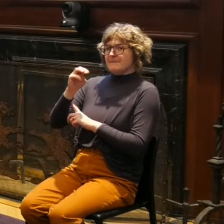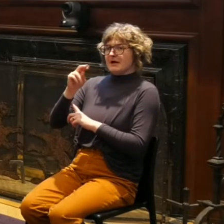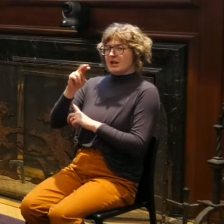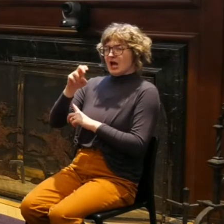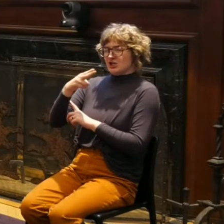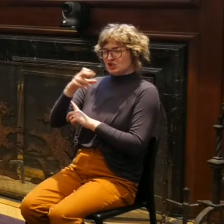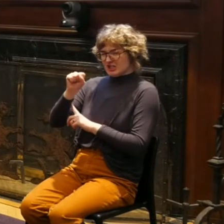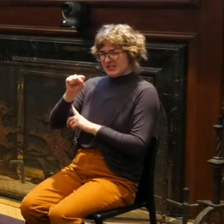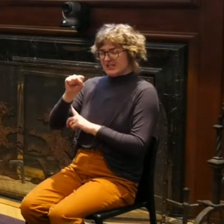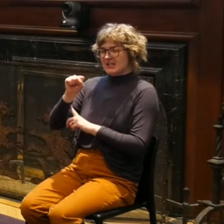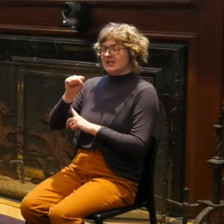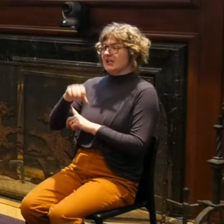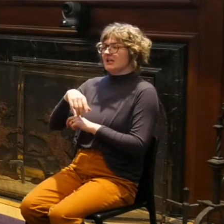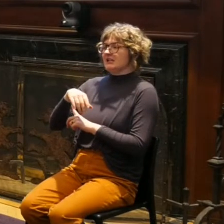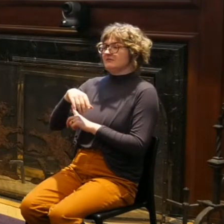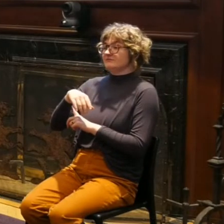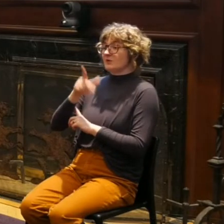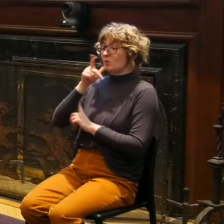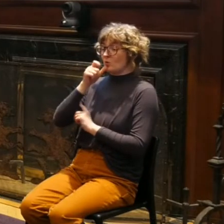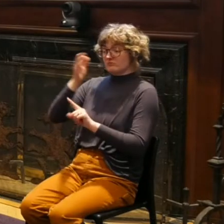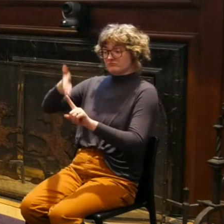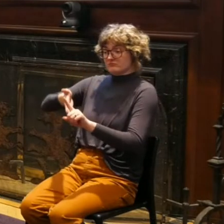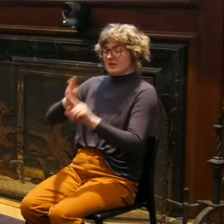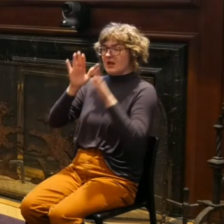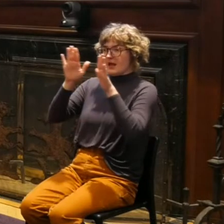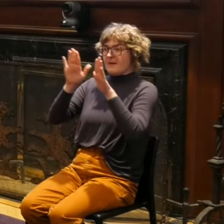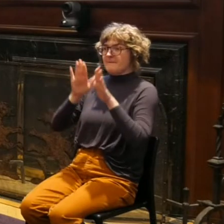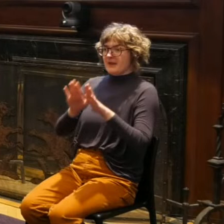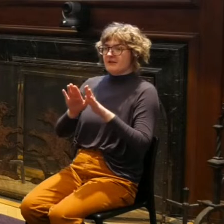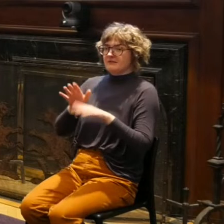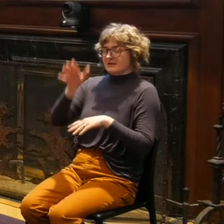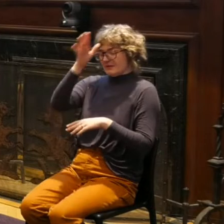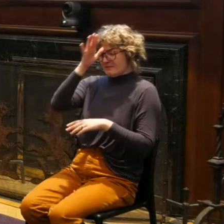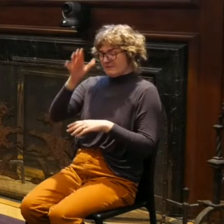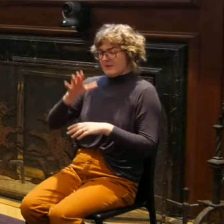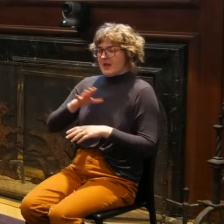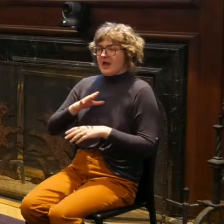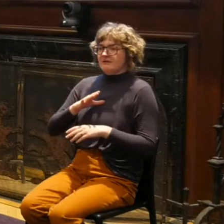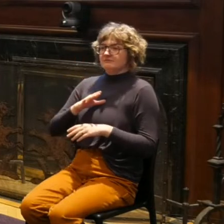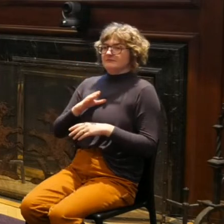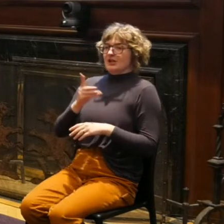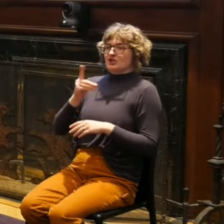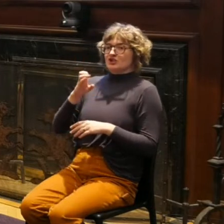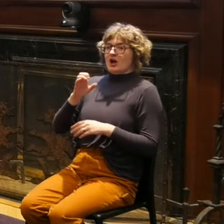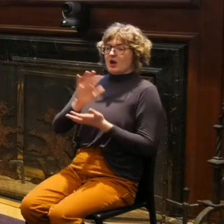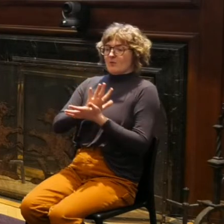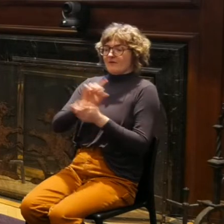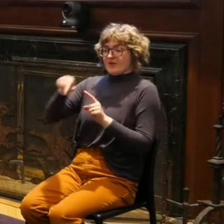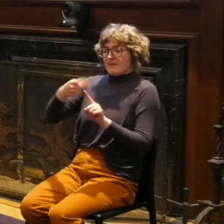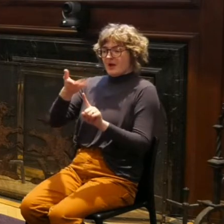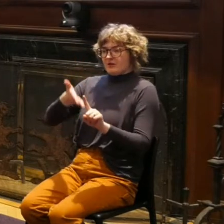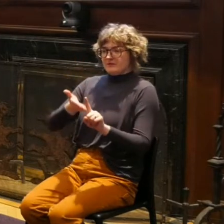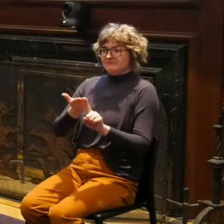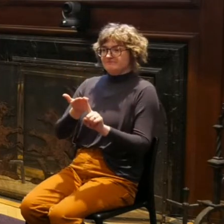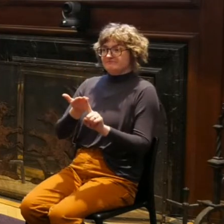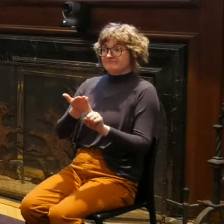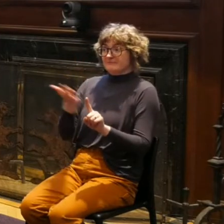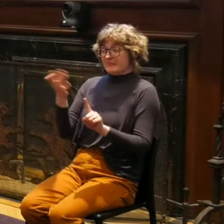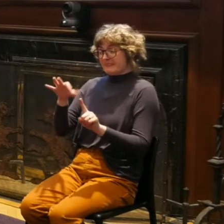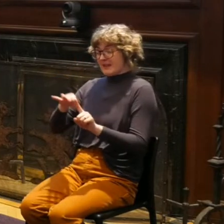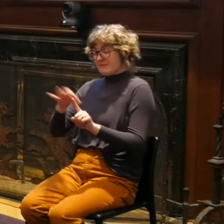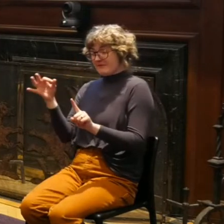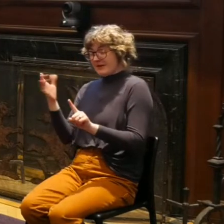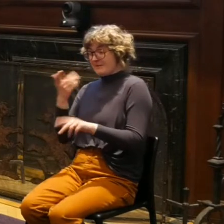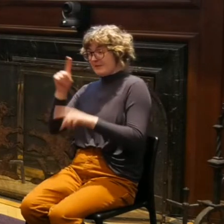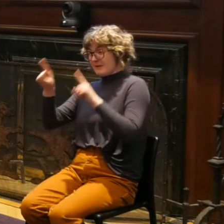who was an amazing guy. There's actually a documentary about him. I cannot find it. I may have to just